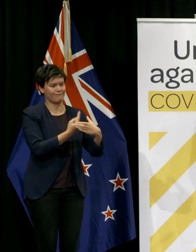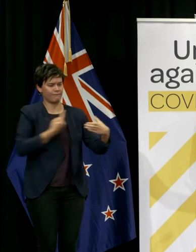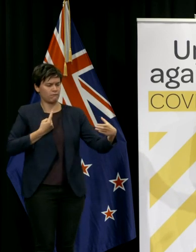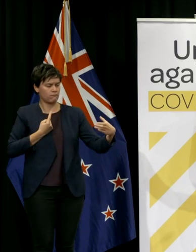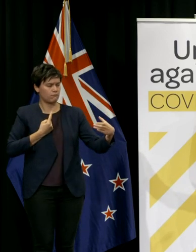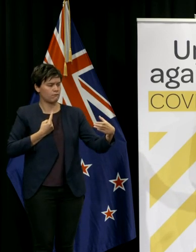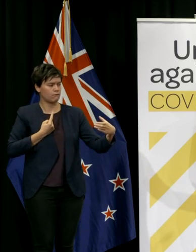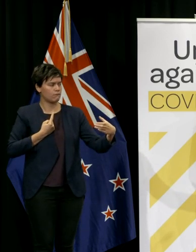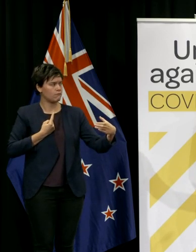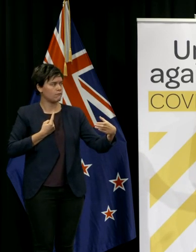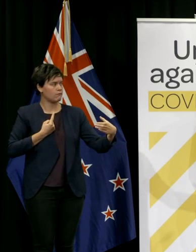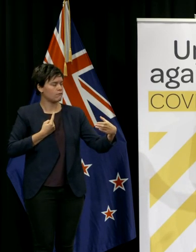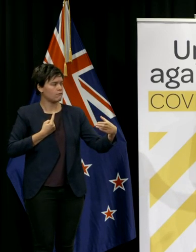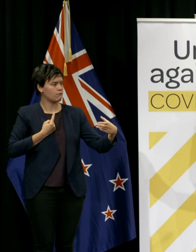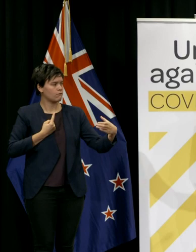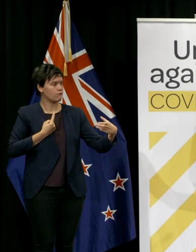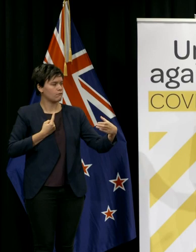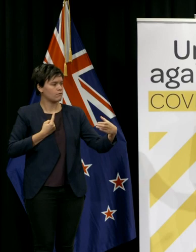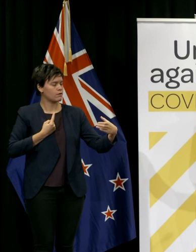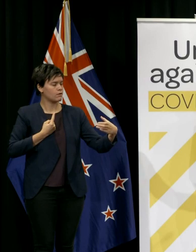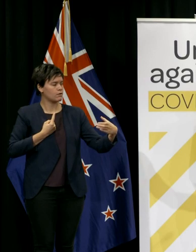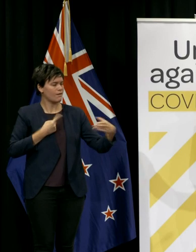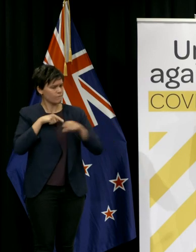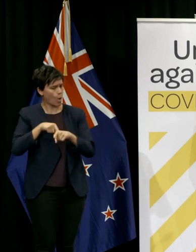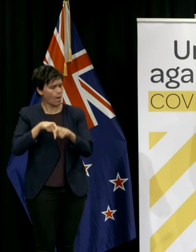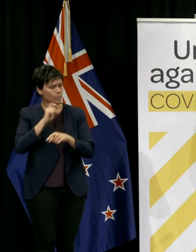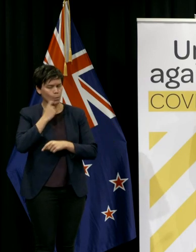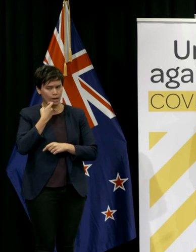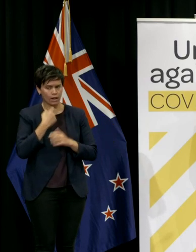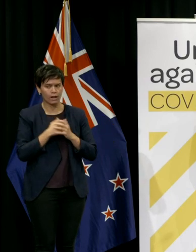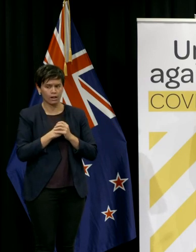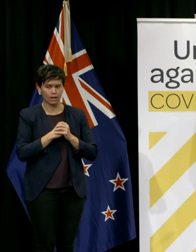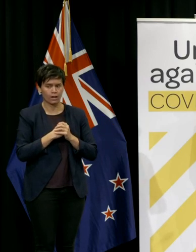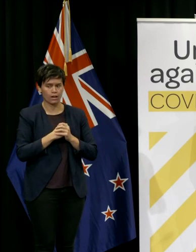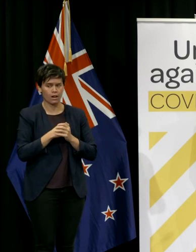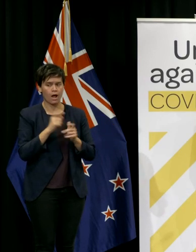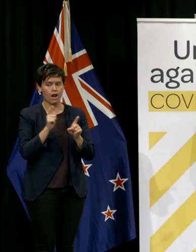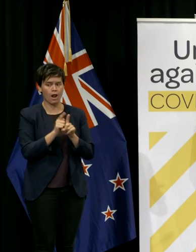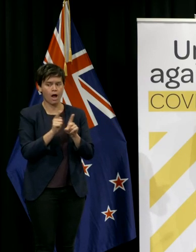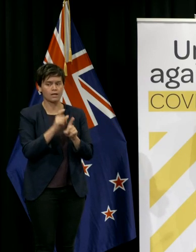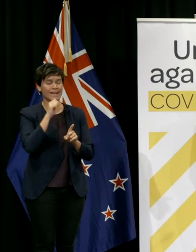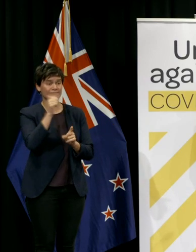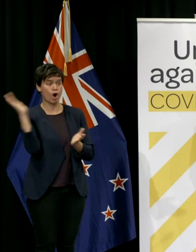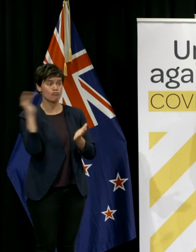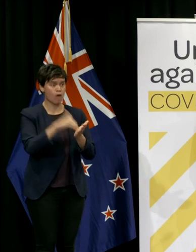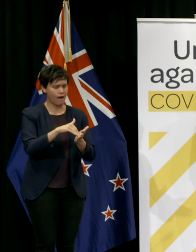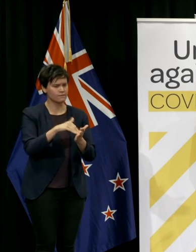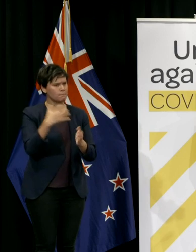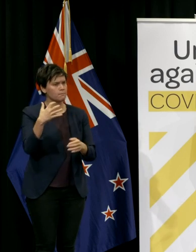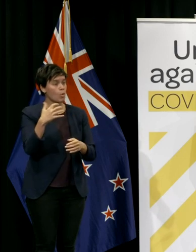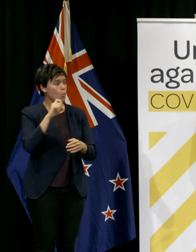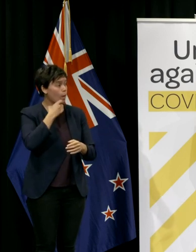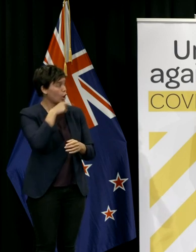the ones that arrive back in New Zealand, our intention is within 3 days they would have had a knock on the door from a police